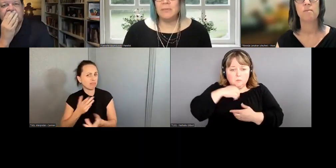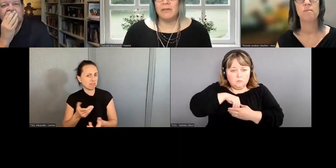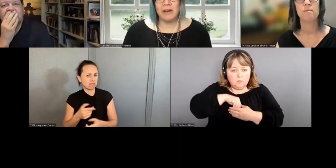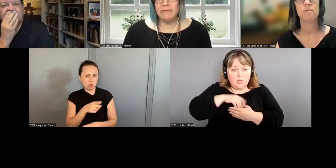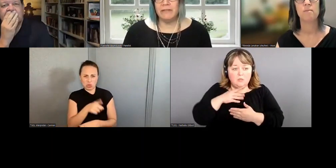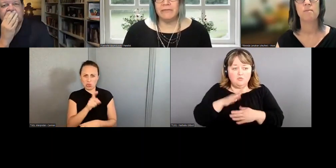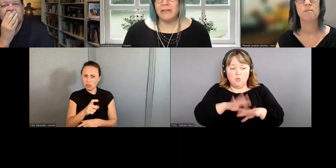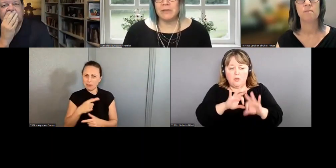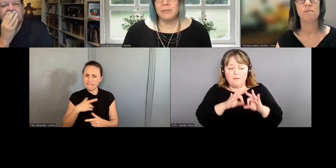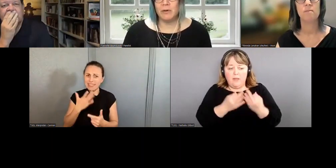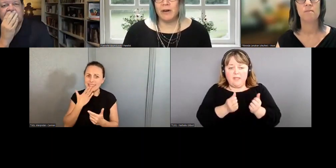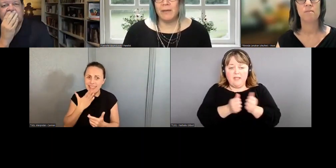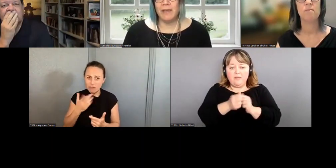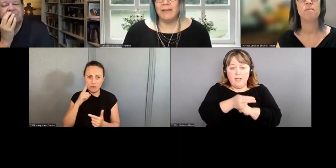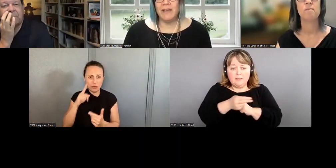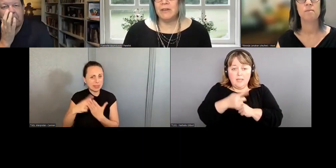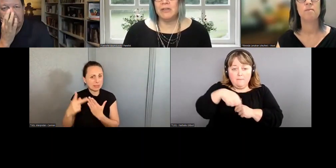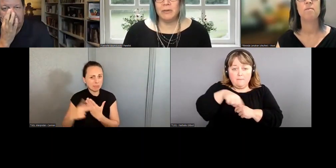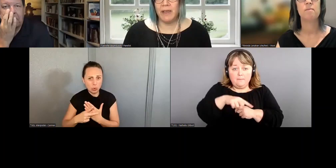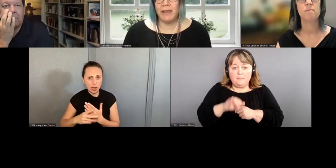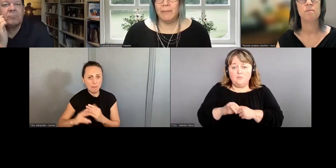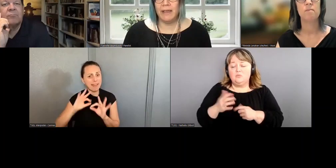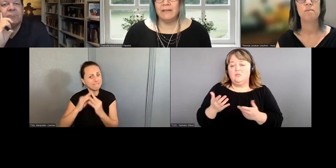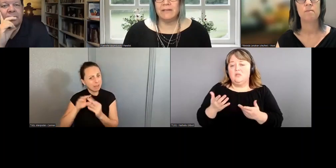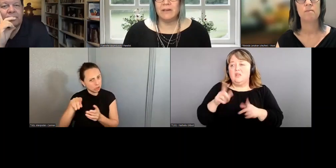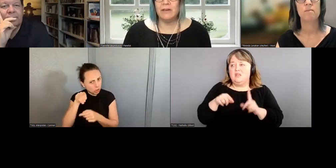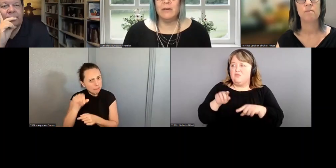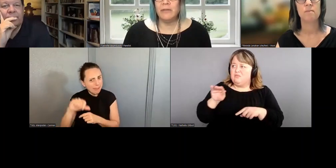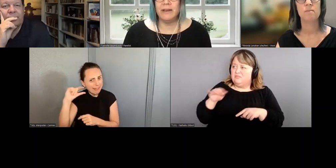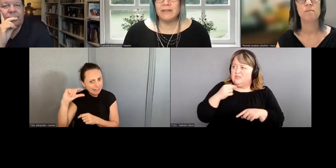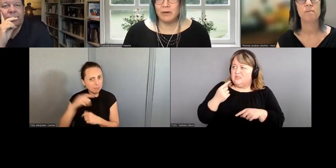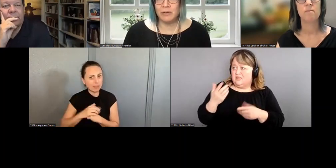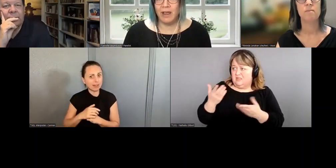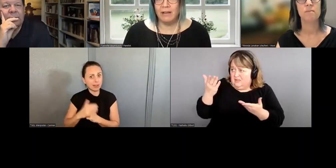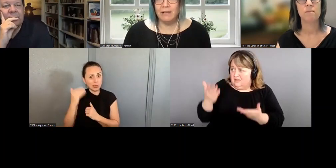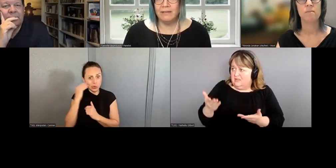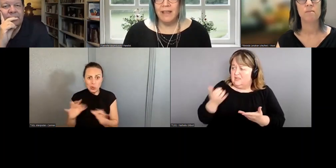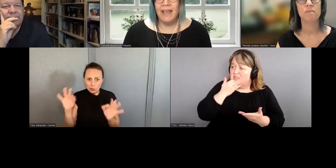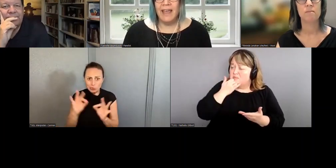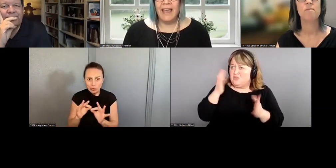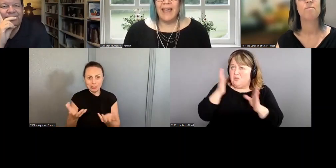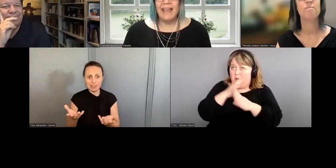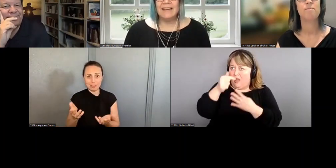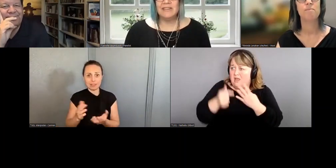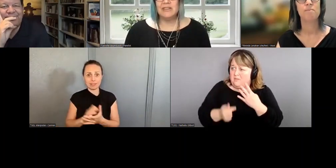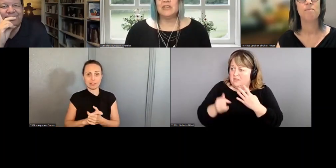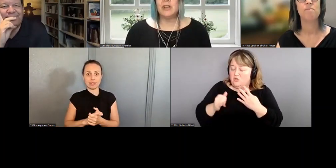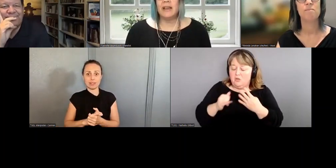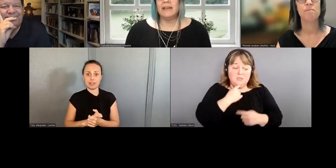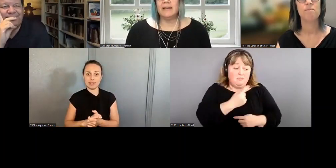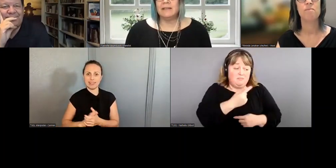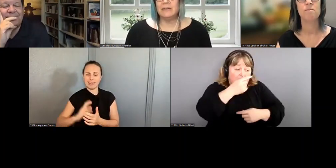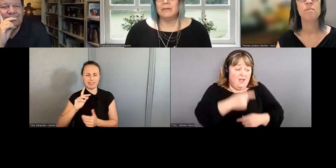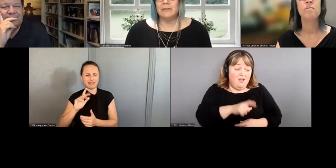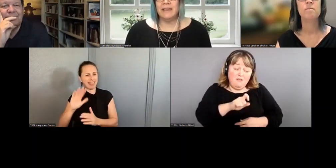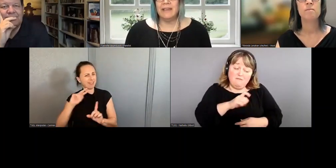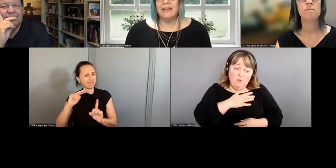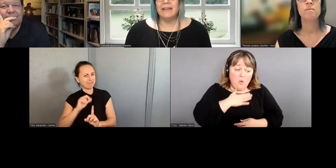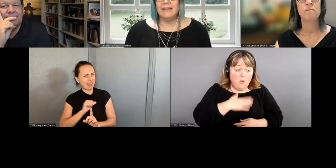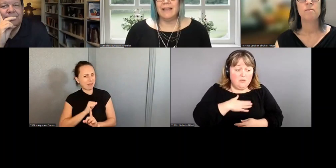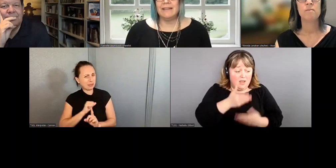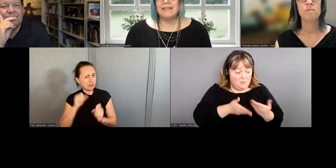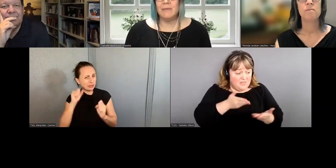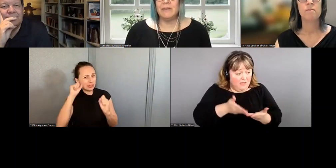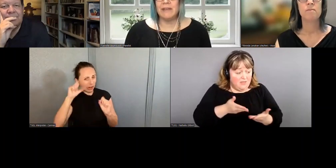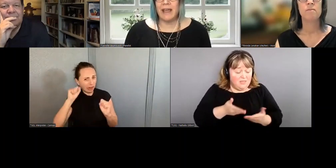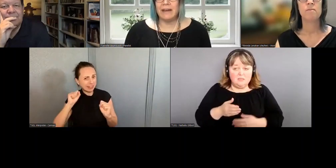should be grateful for this program and families should pay a bit so you know that it's worthwhile. And it's just shocking to think